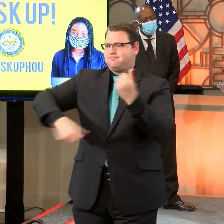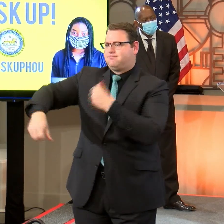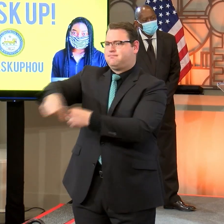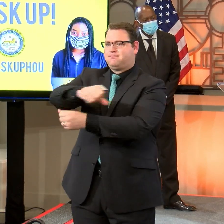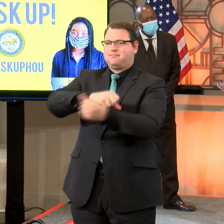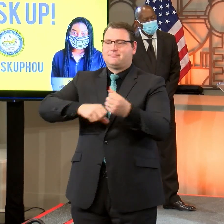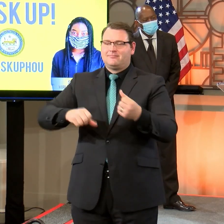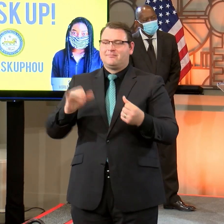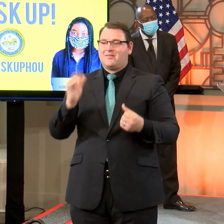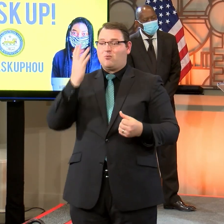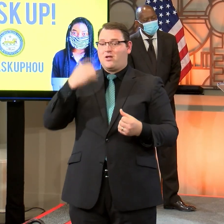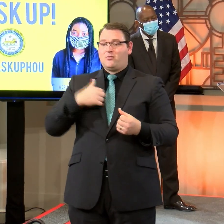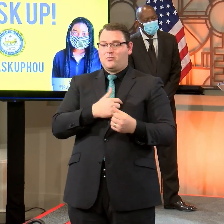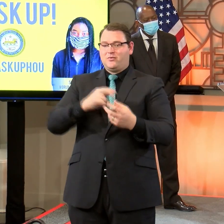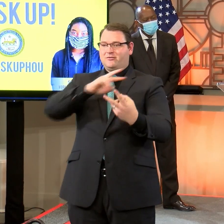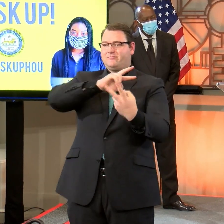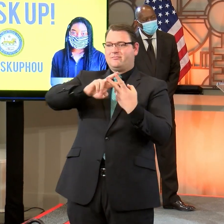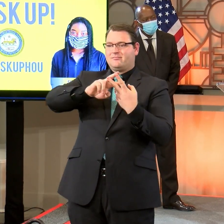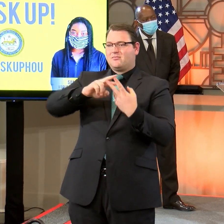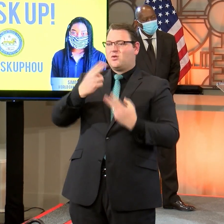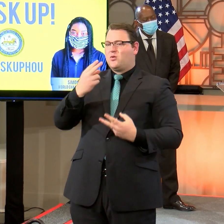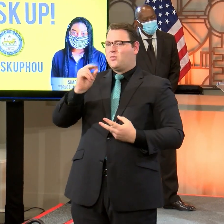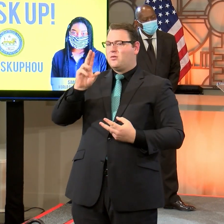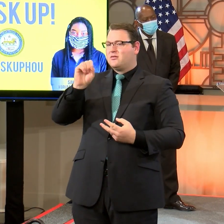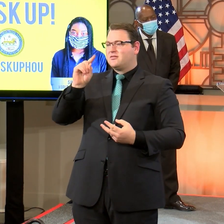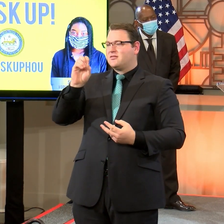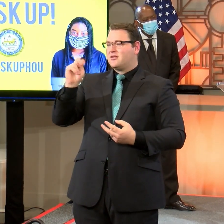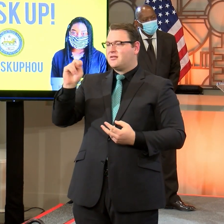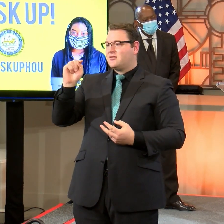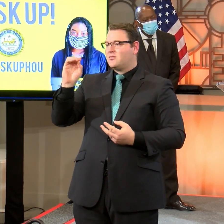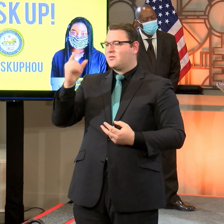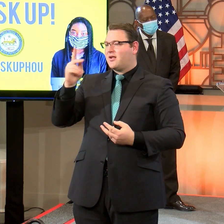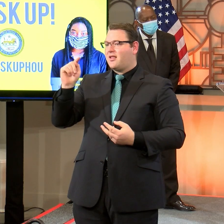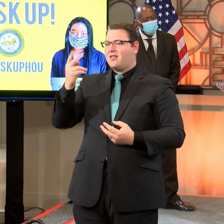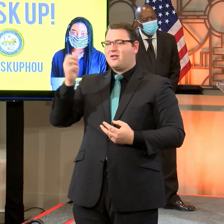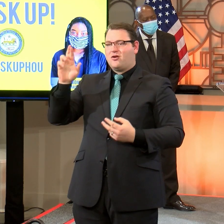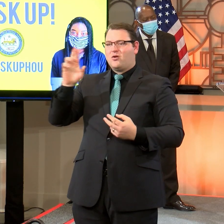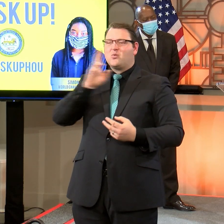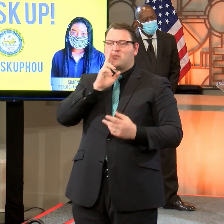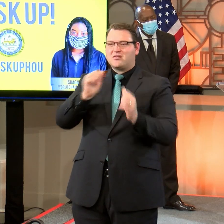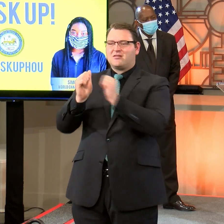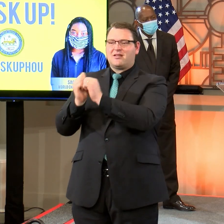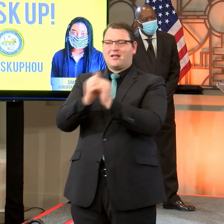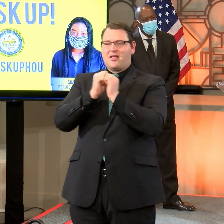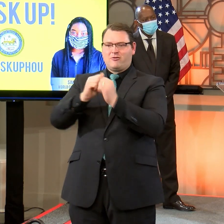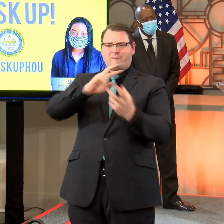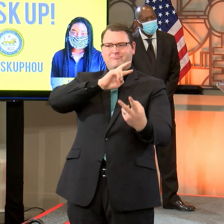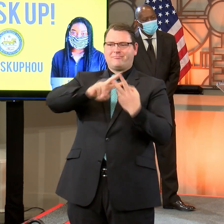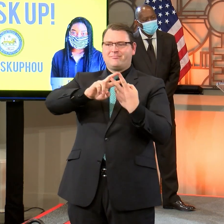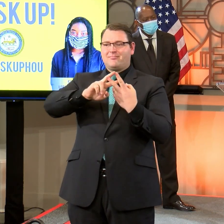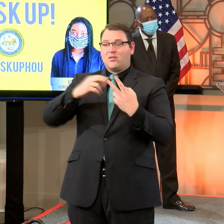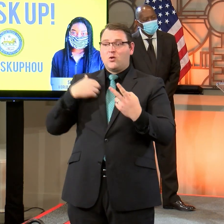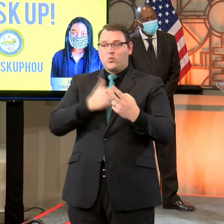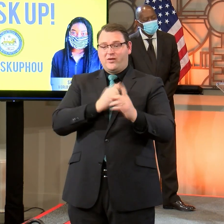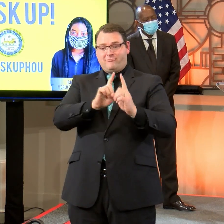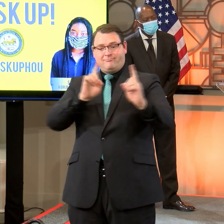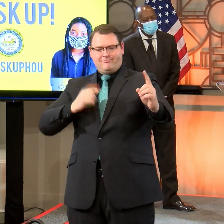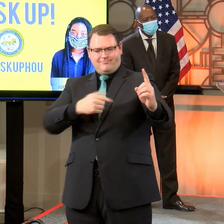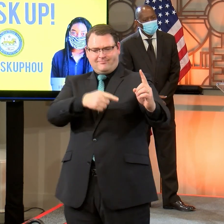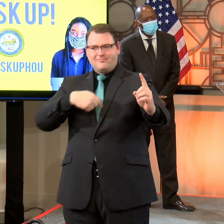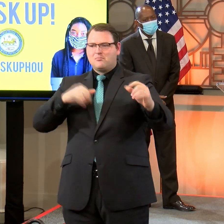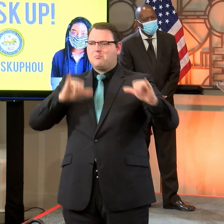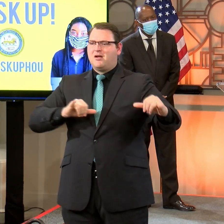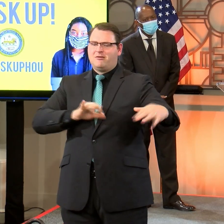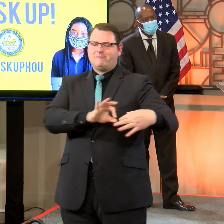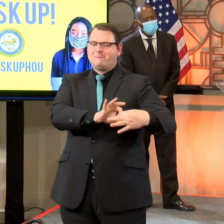that hashtag Houston Together. Even though we're apart, we are still connected as a city and doing the work to keep all of ourselves